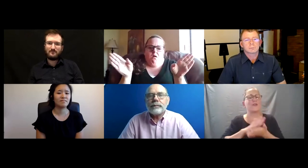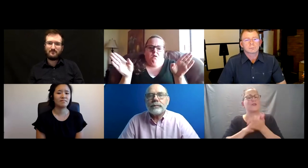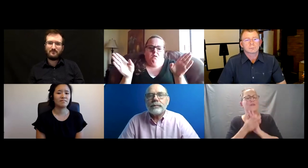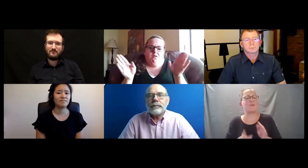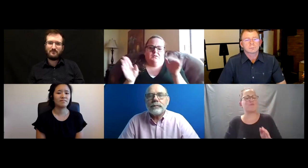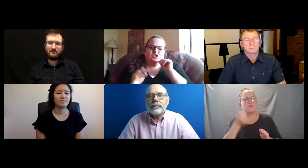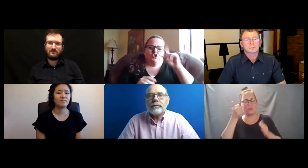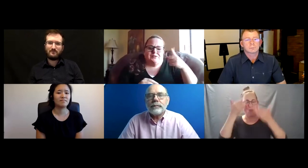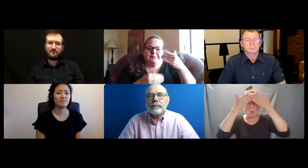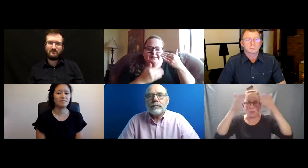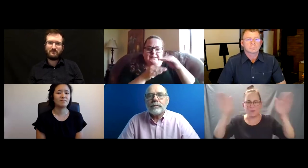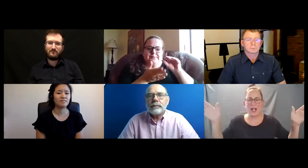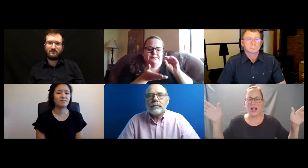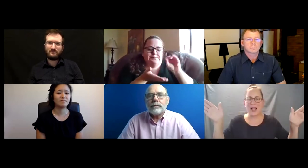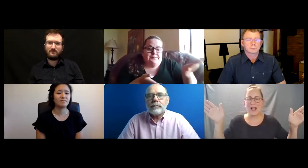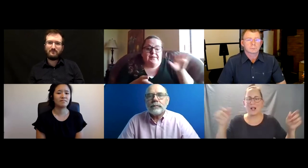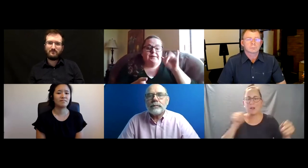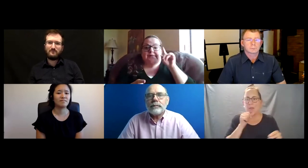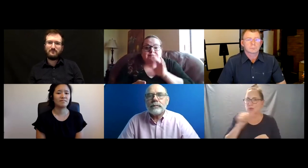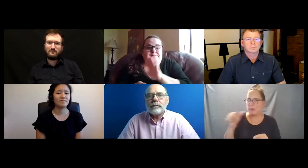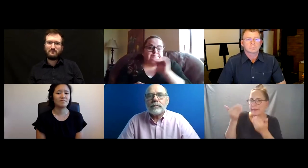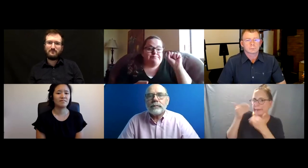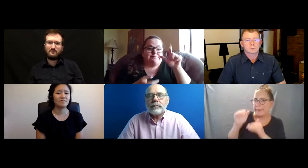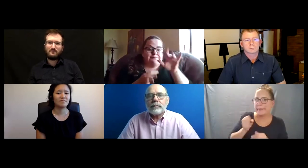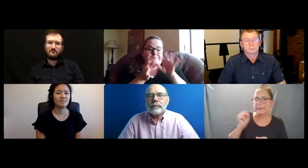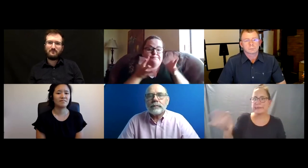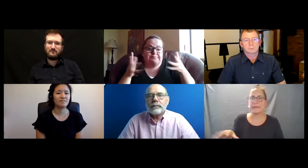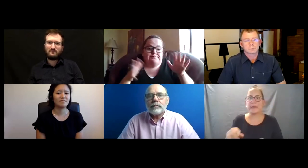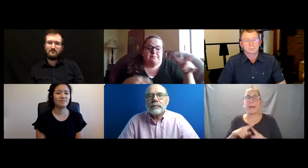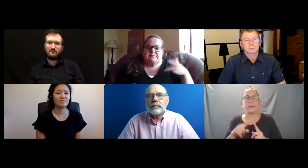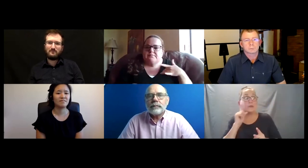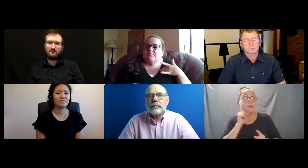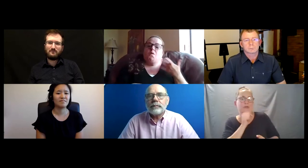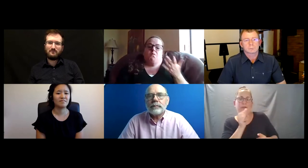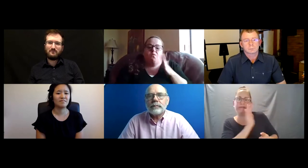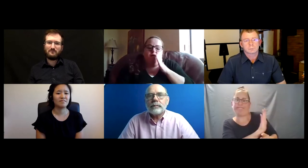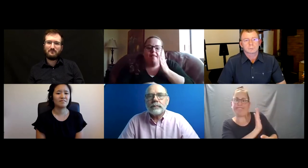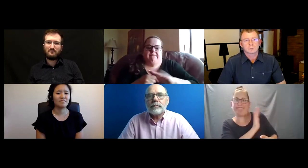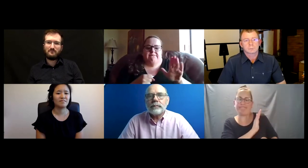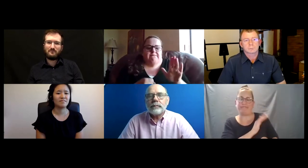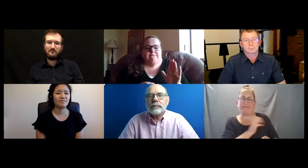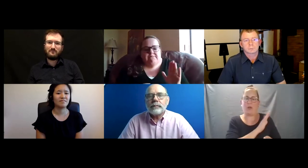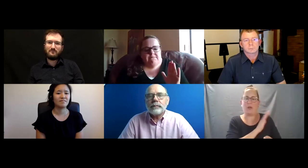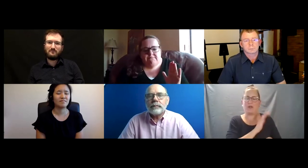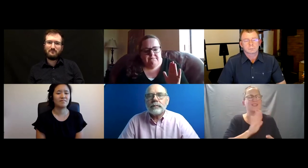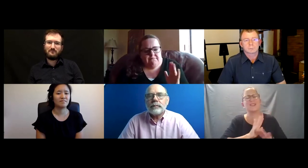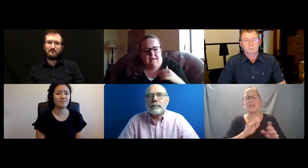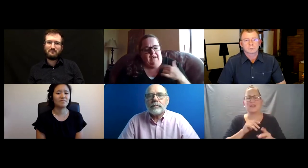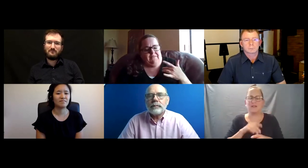better understanding, as opposed to only what their education provides them.